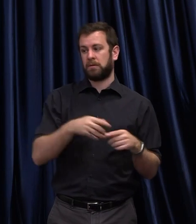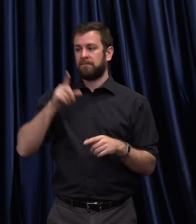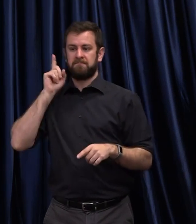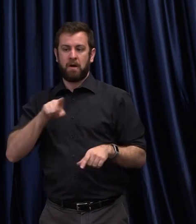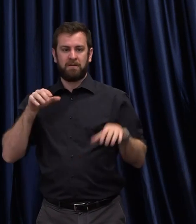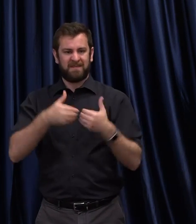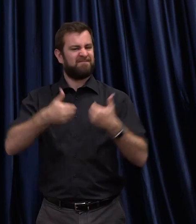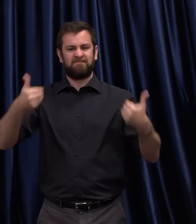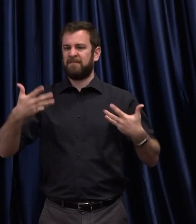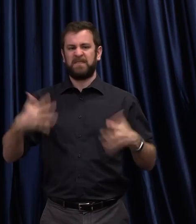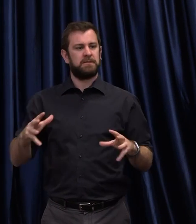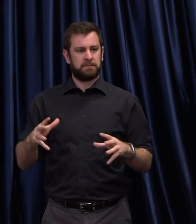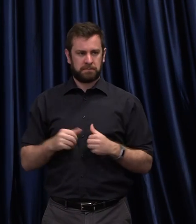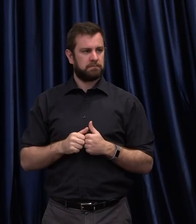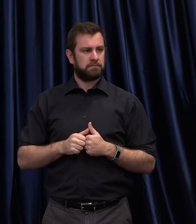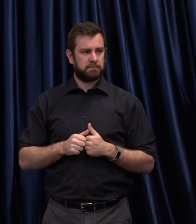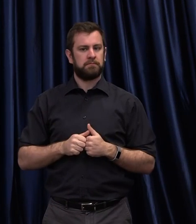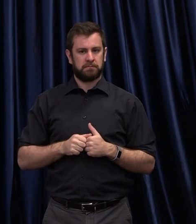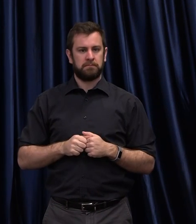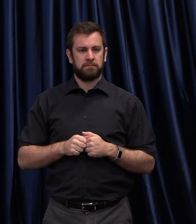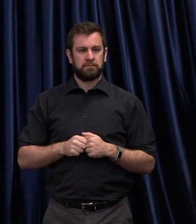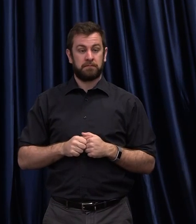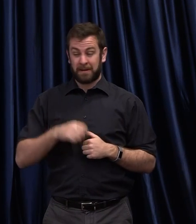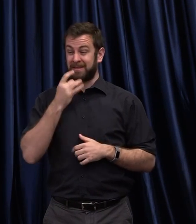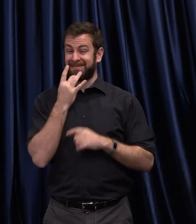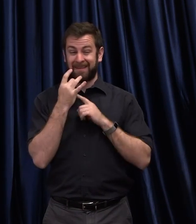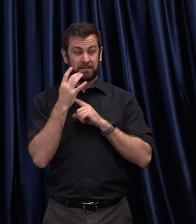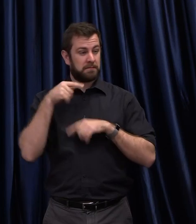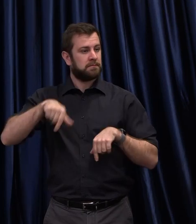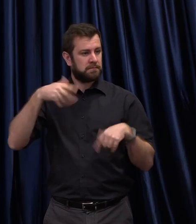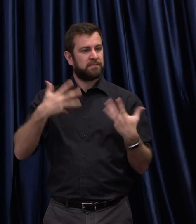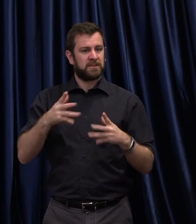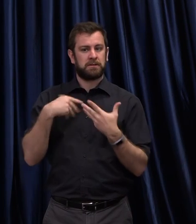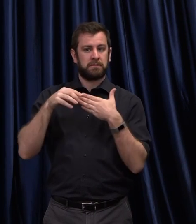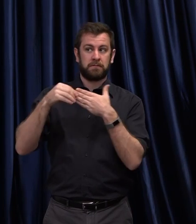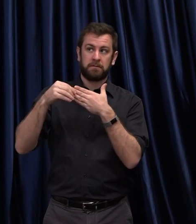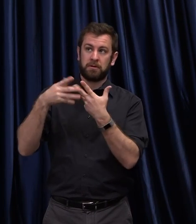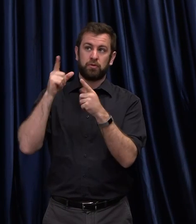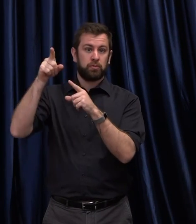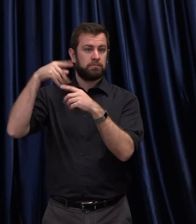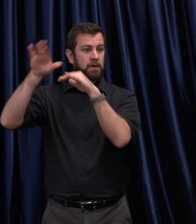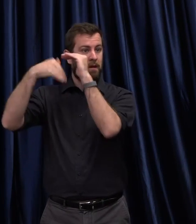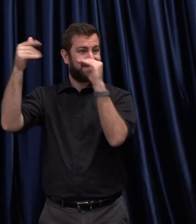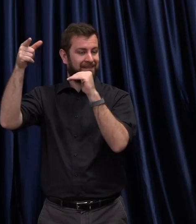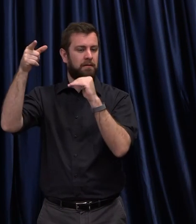given to humanity, the light leading to paradise has been